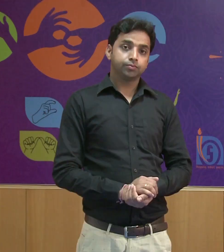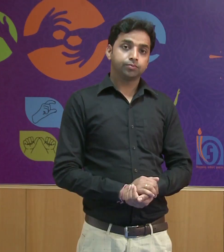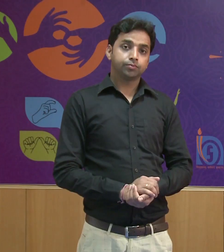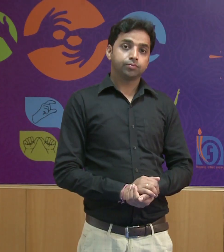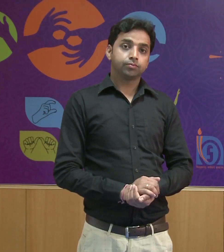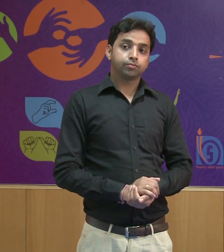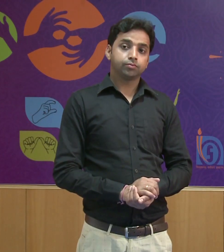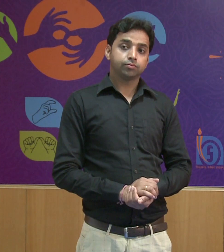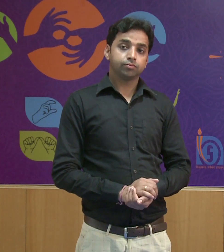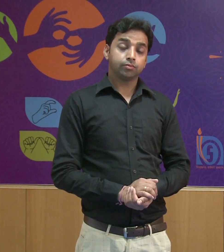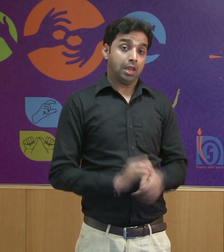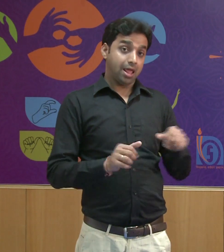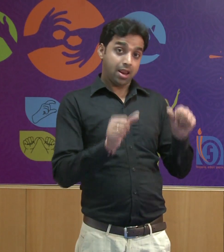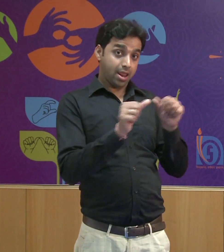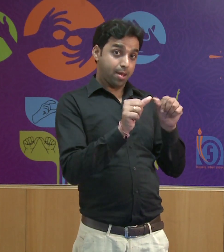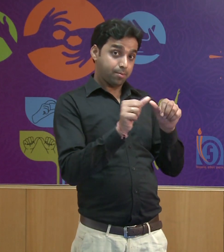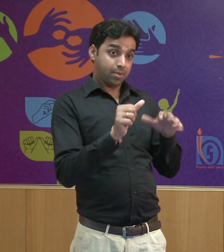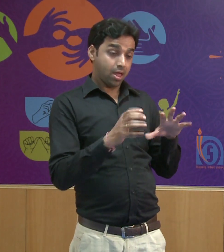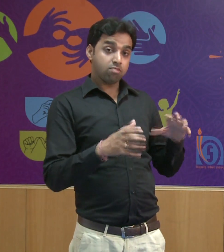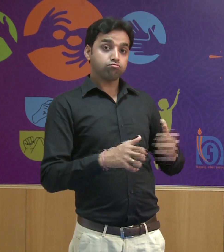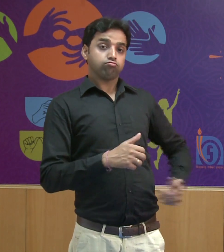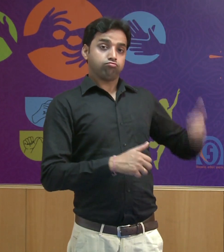An ambassador is a person